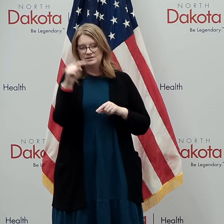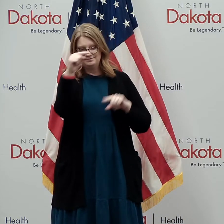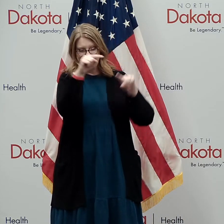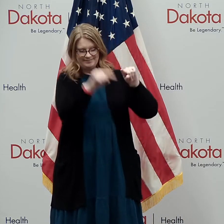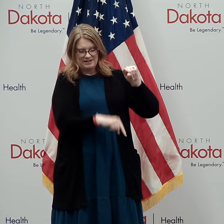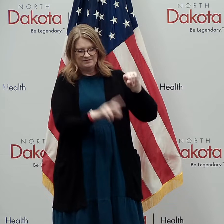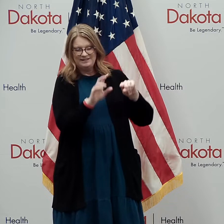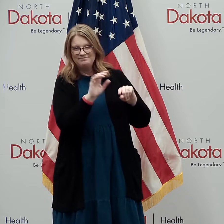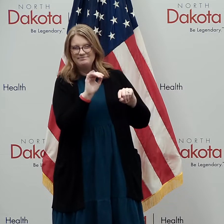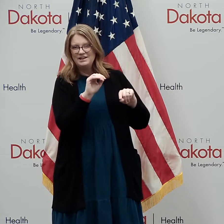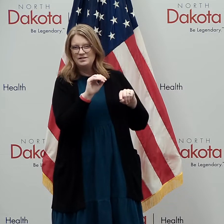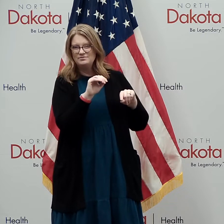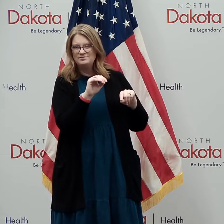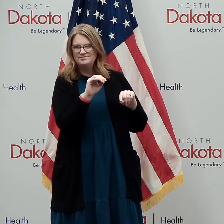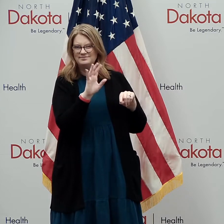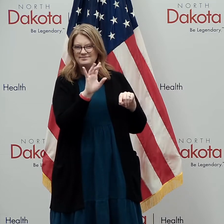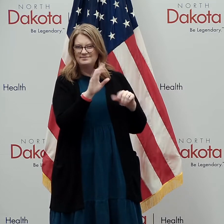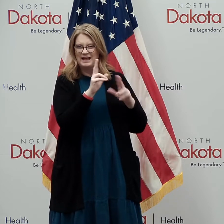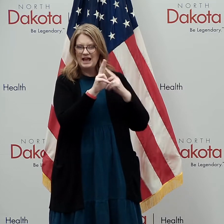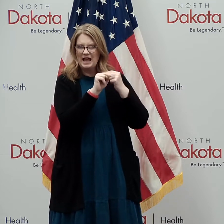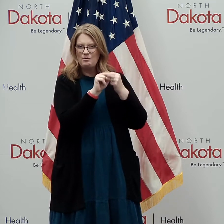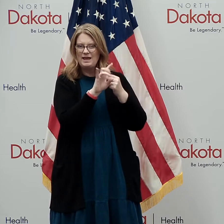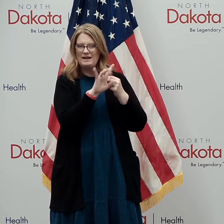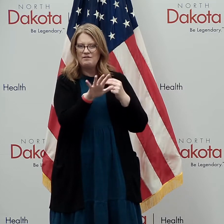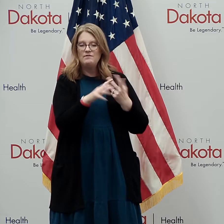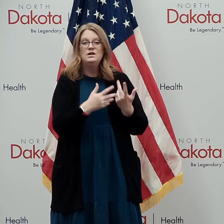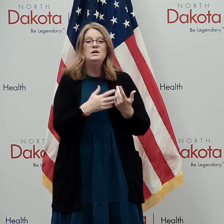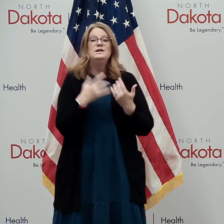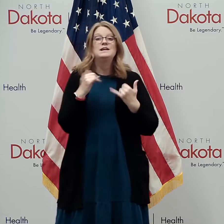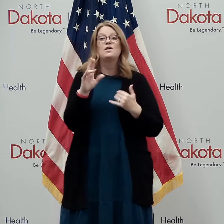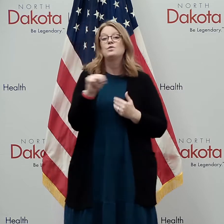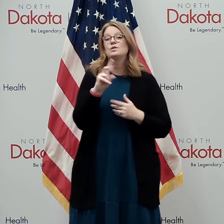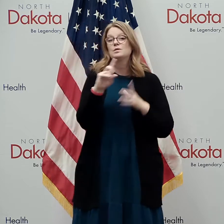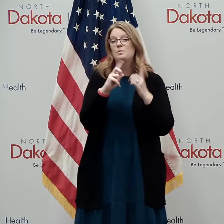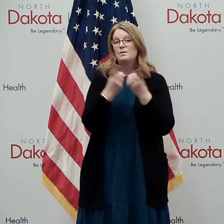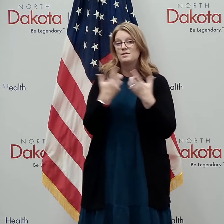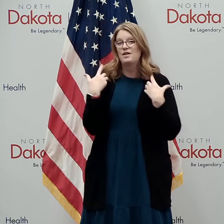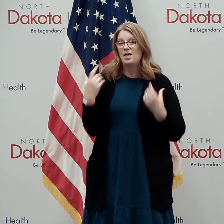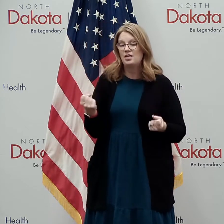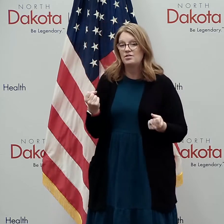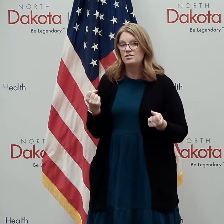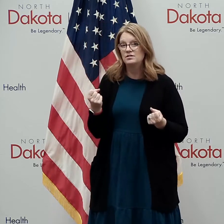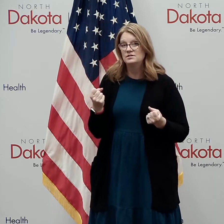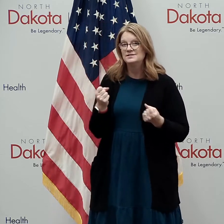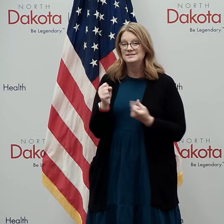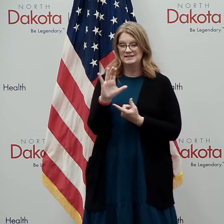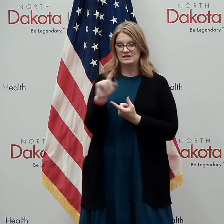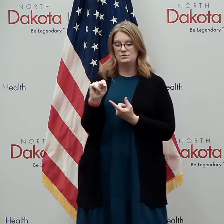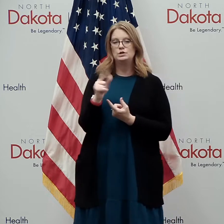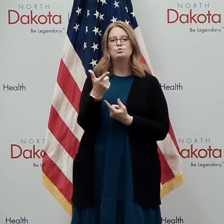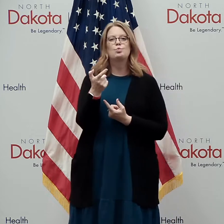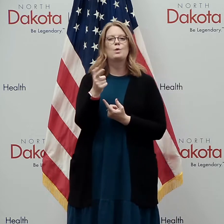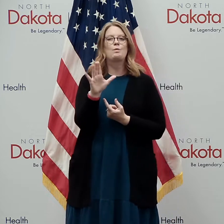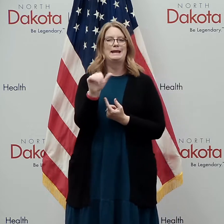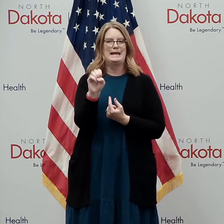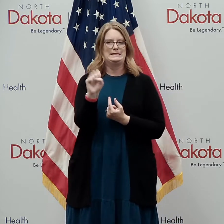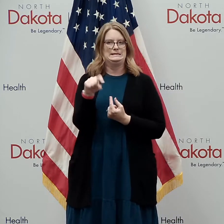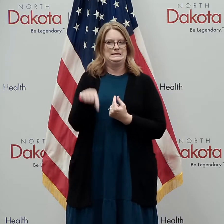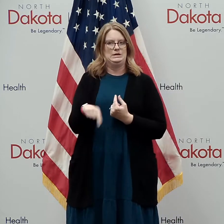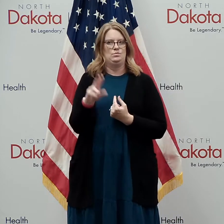the Black Hills. So far, the North Dakota Department of Health has reported through contact tracing 21